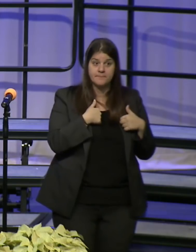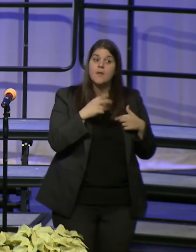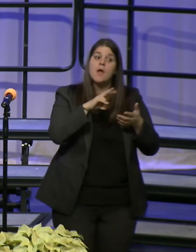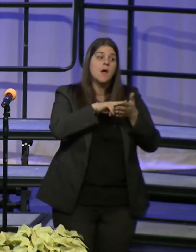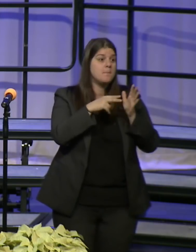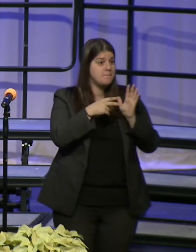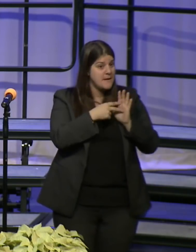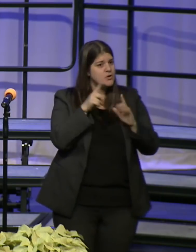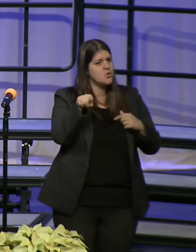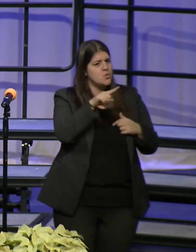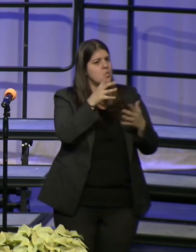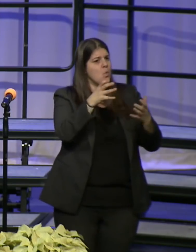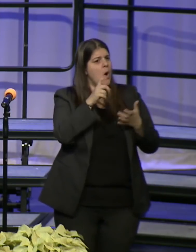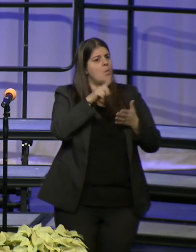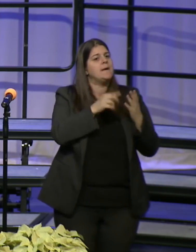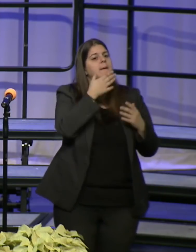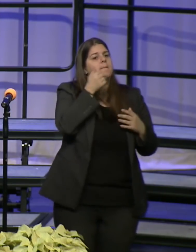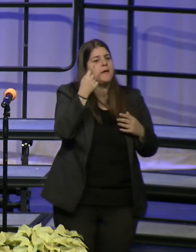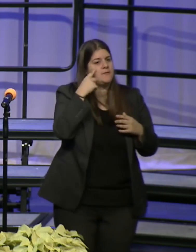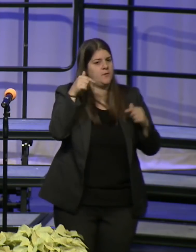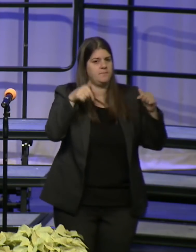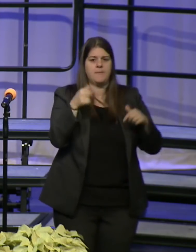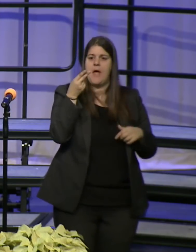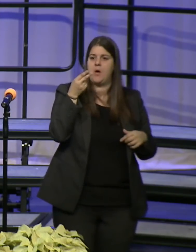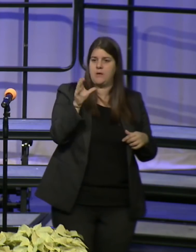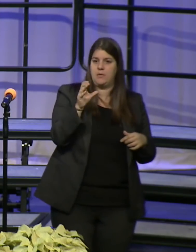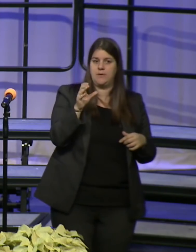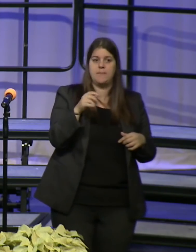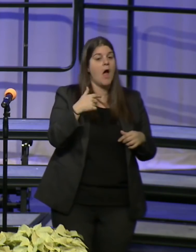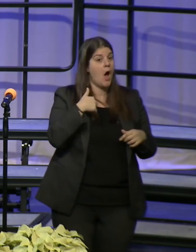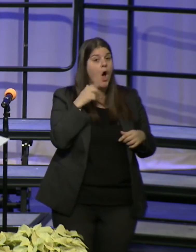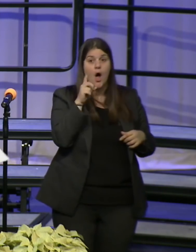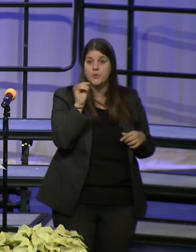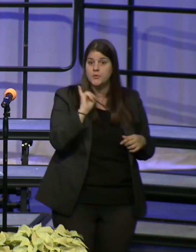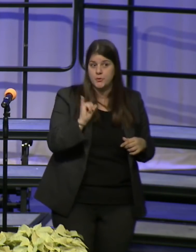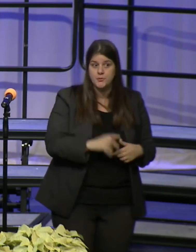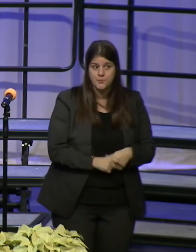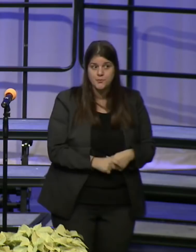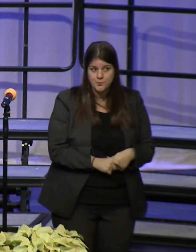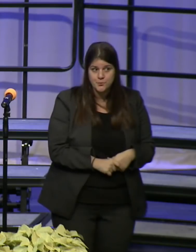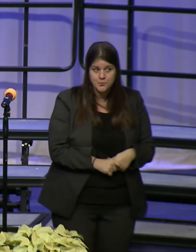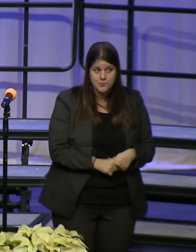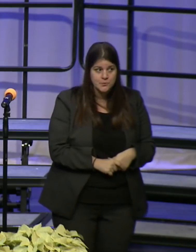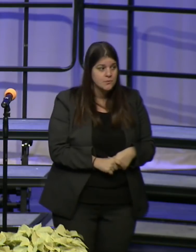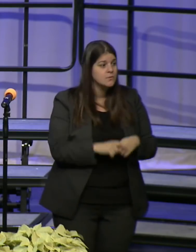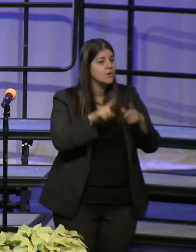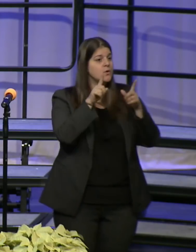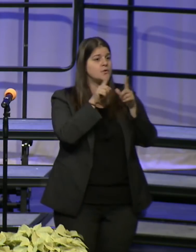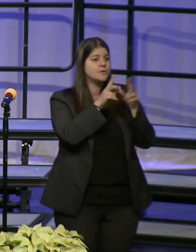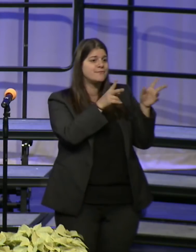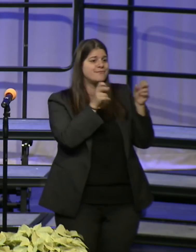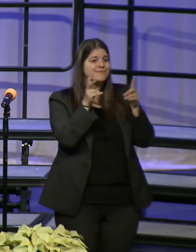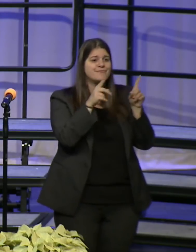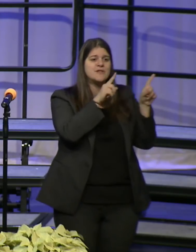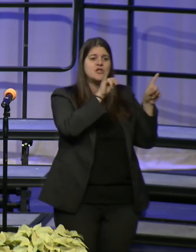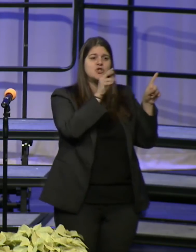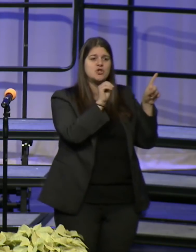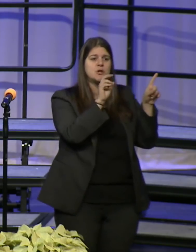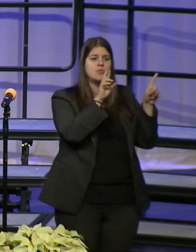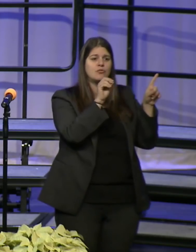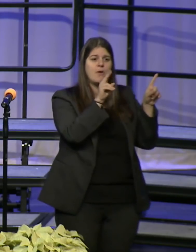is best for our county. So do I. To paraphrase Jim Rouse,